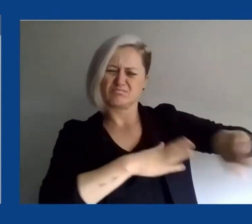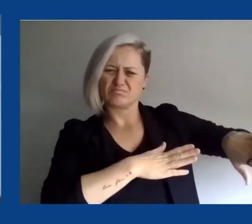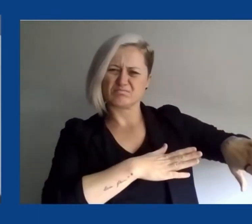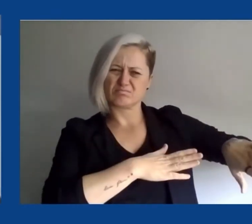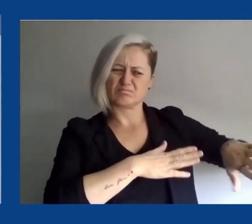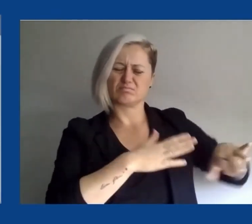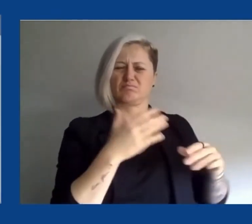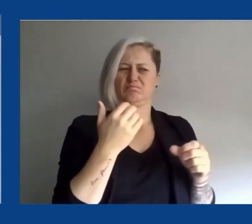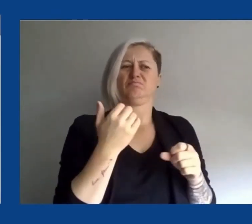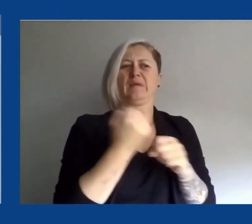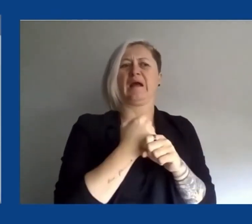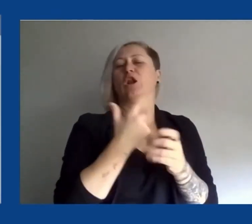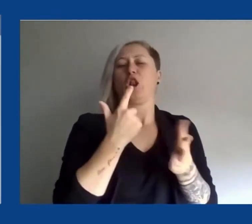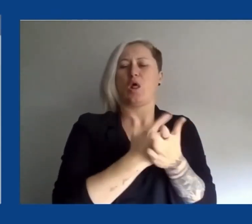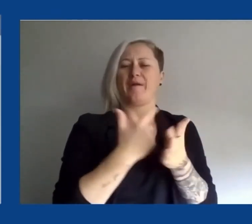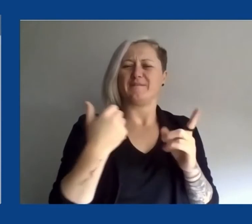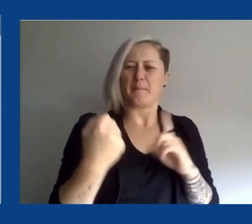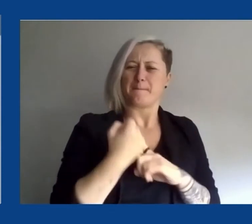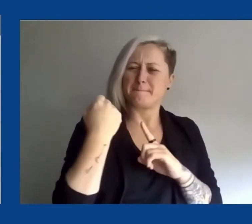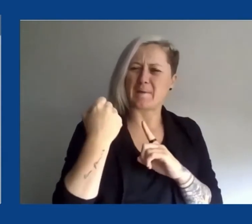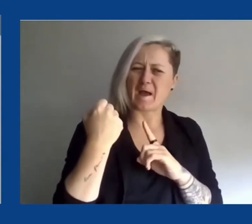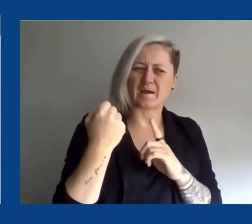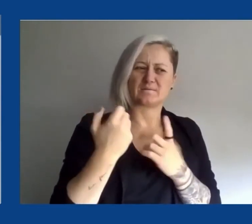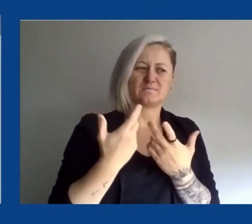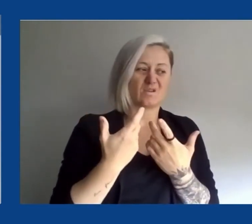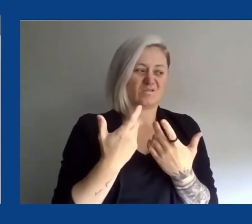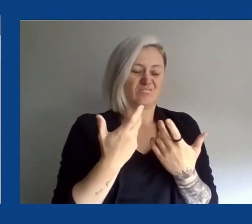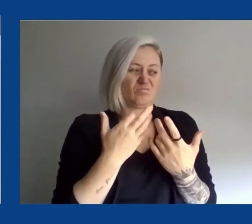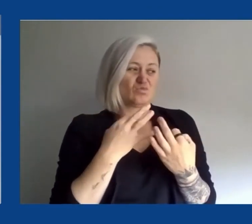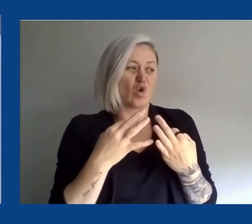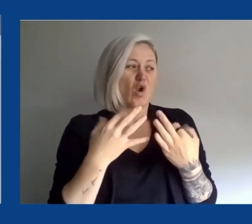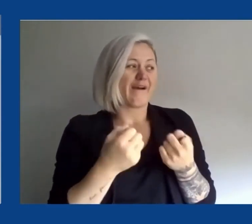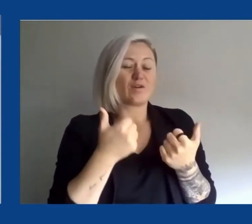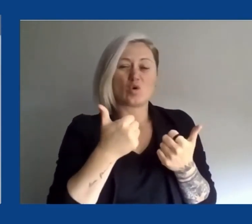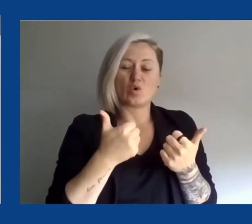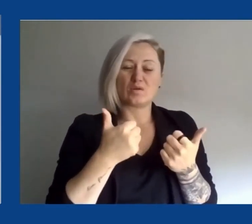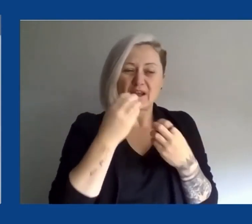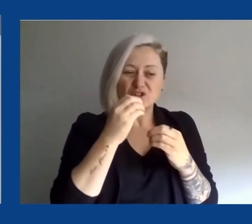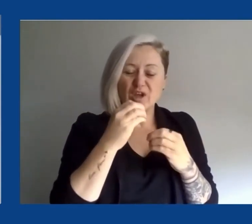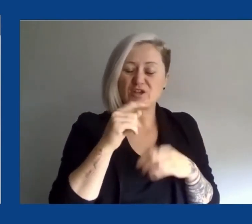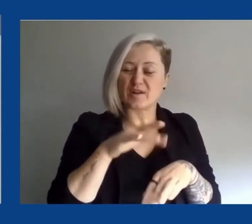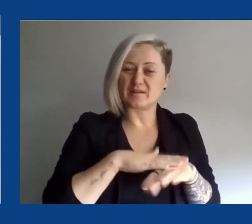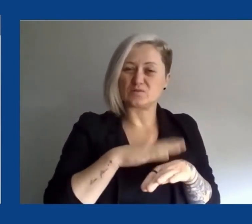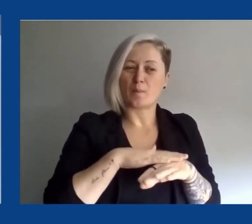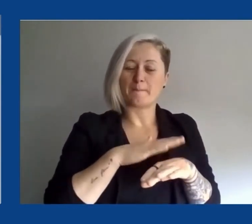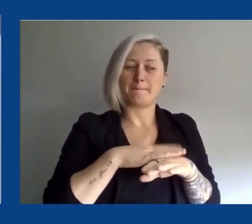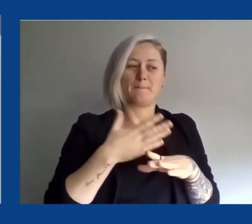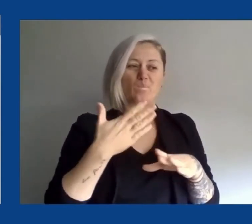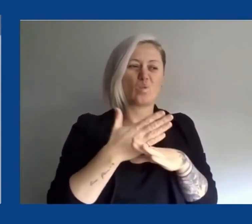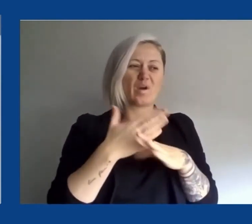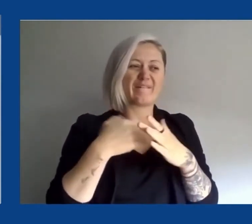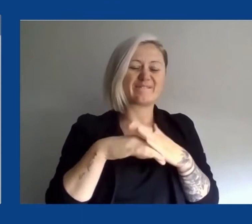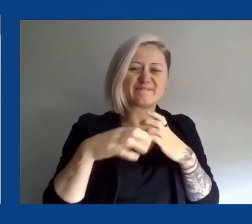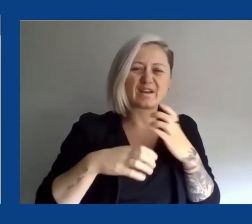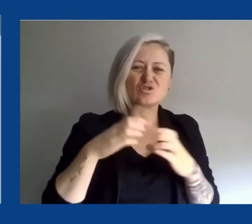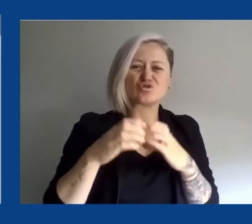impact, even not having a good education at that stage, working in factories, being